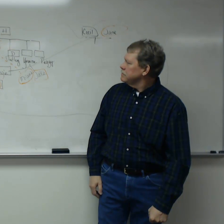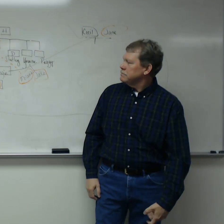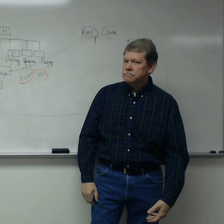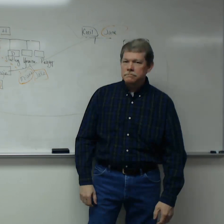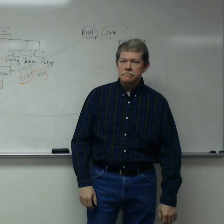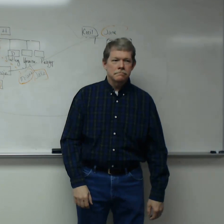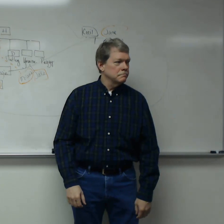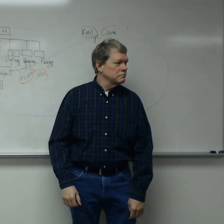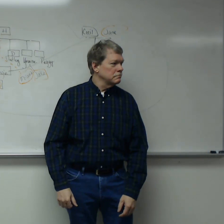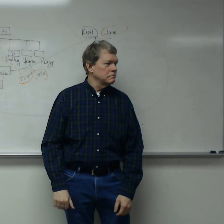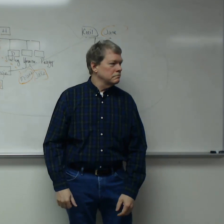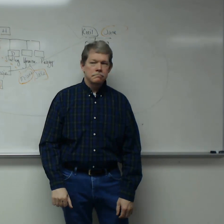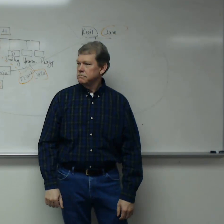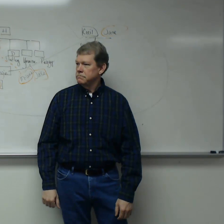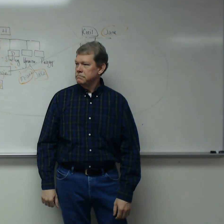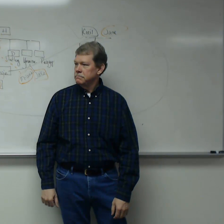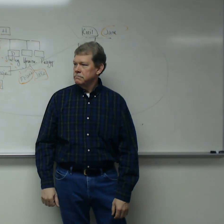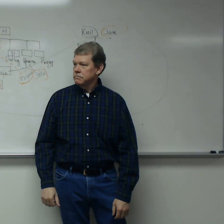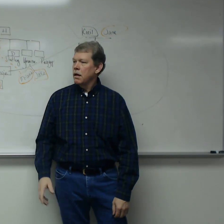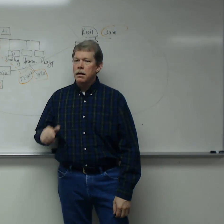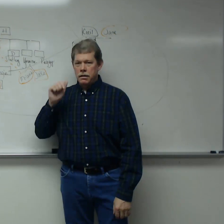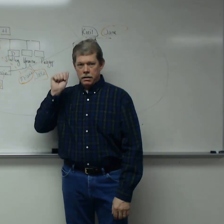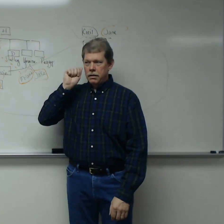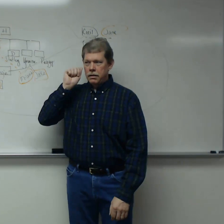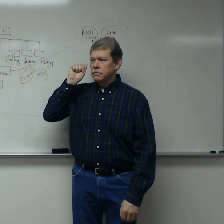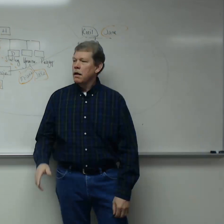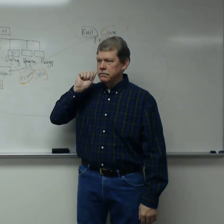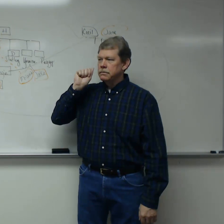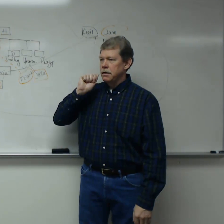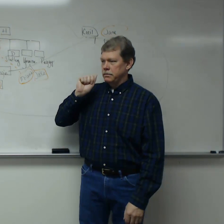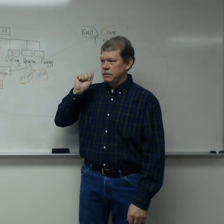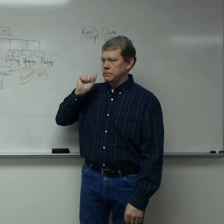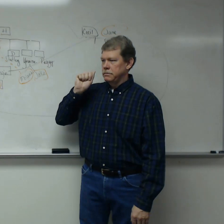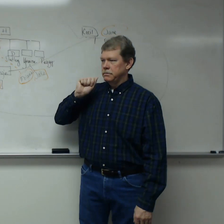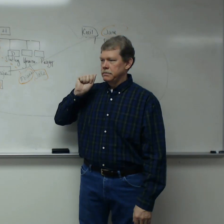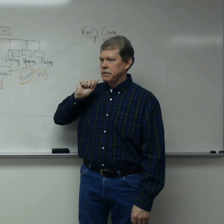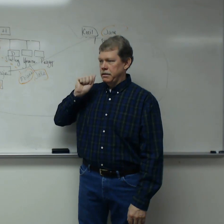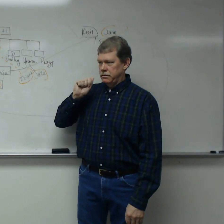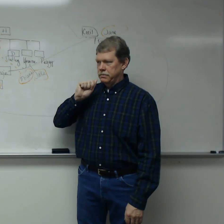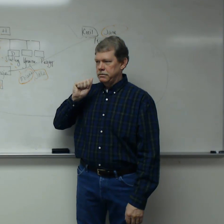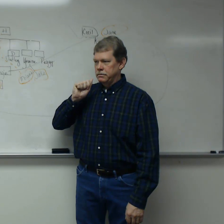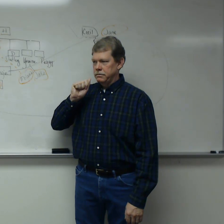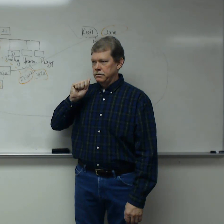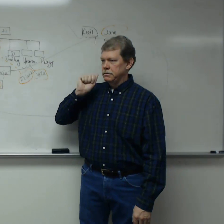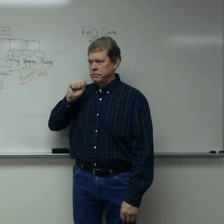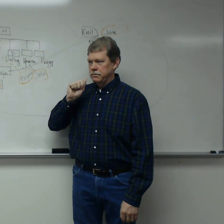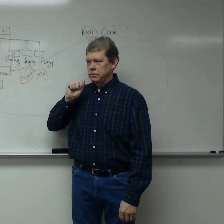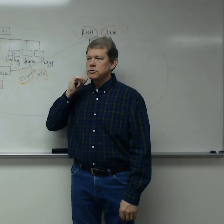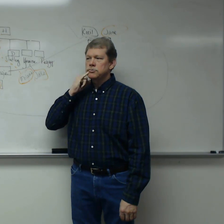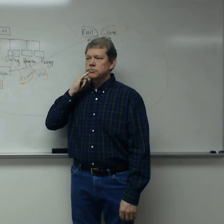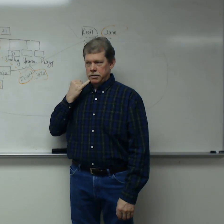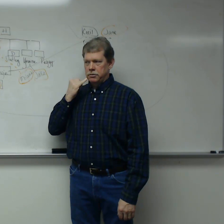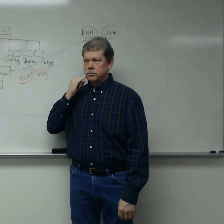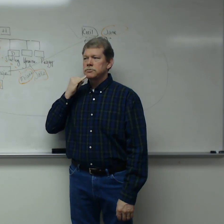Okay, Andy is here. Mm-hmm. Angie. And then Cecil No. and